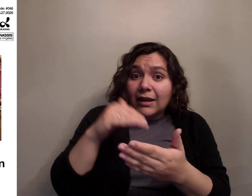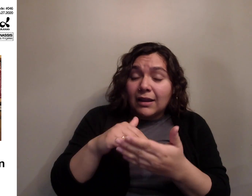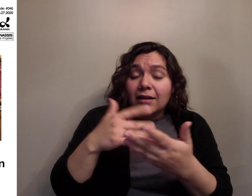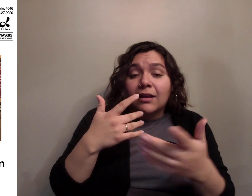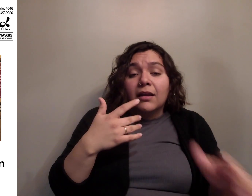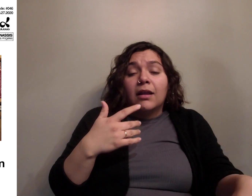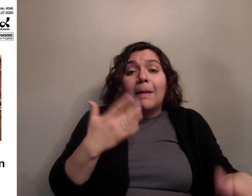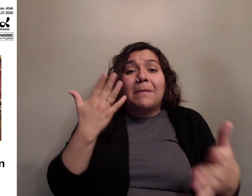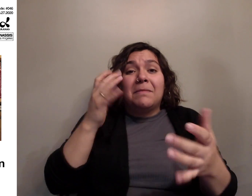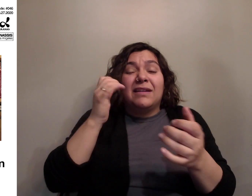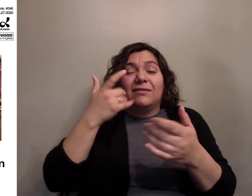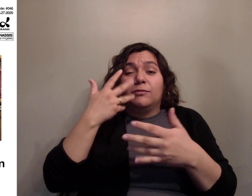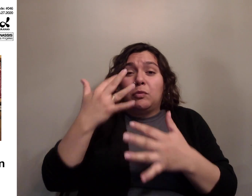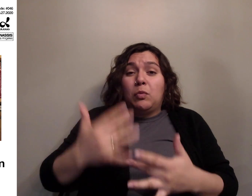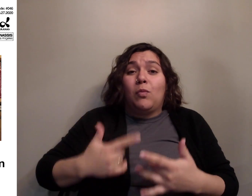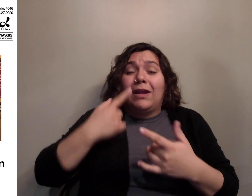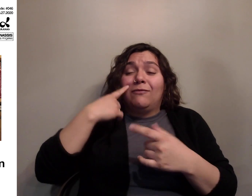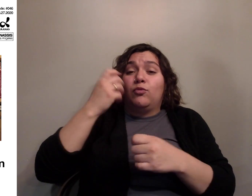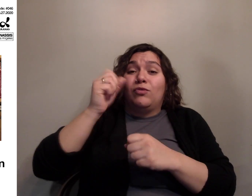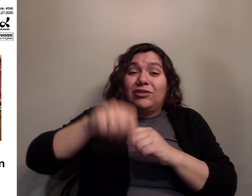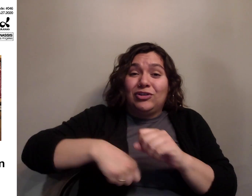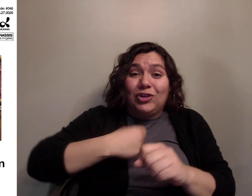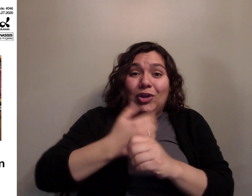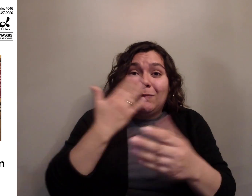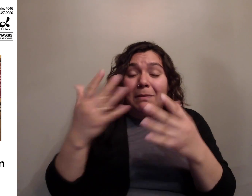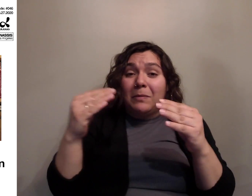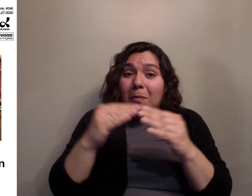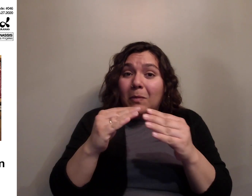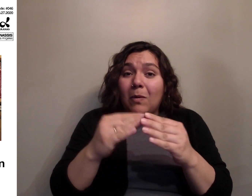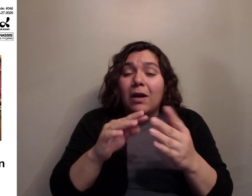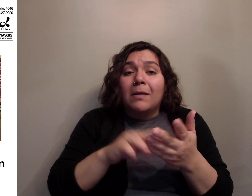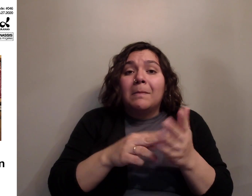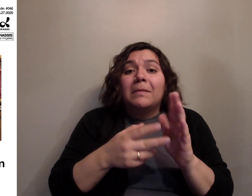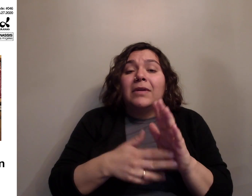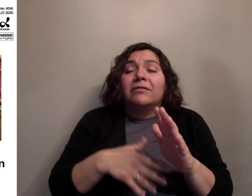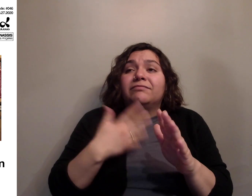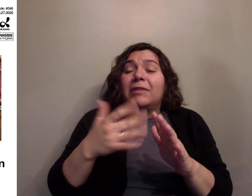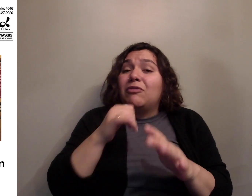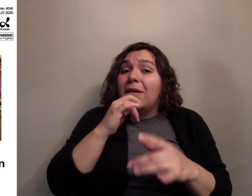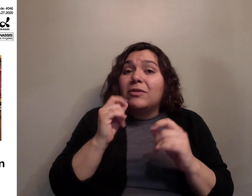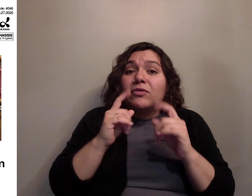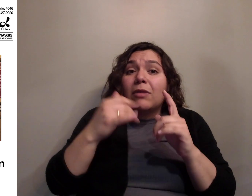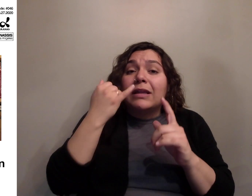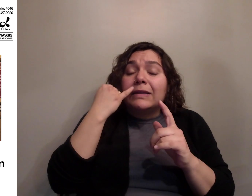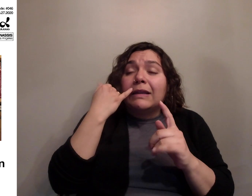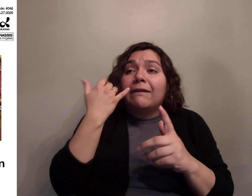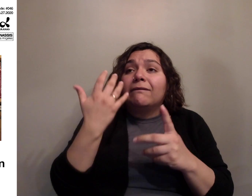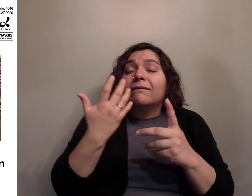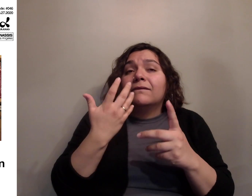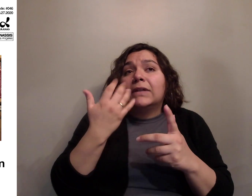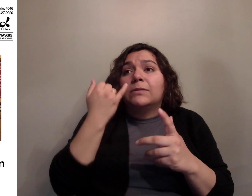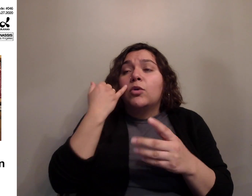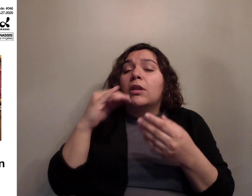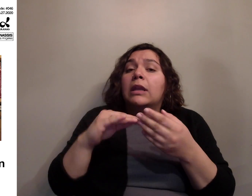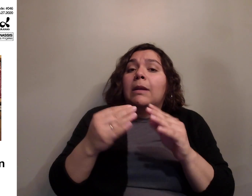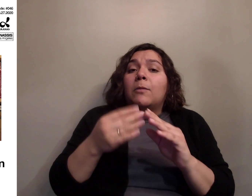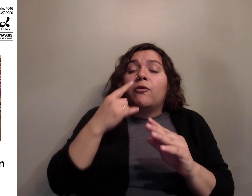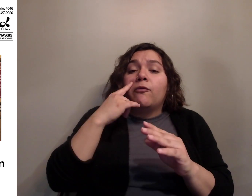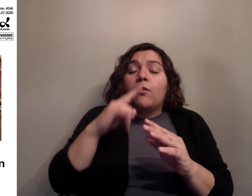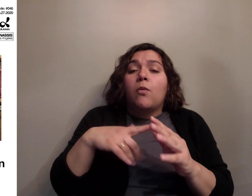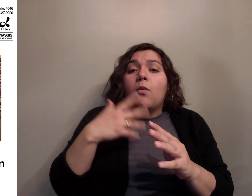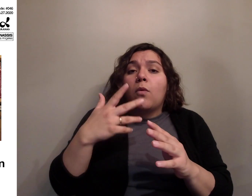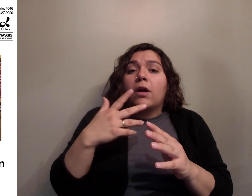go back to work, and it could be a year or more. And I just would not be surprised if a number